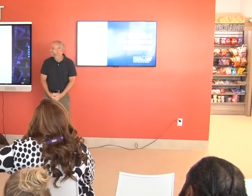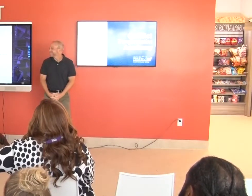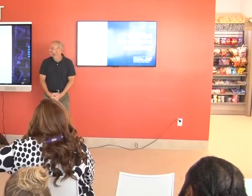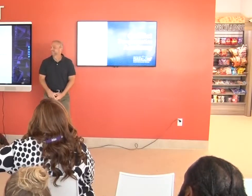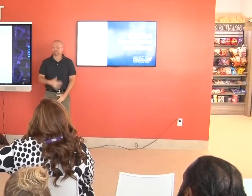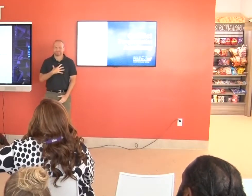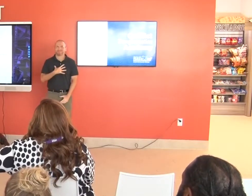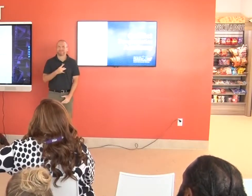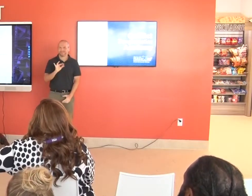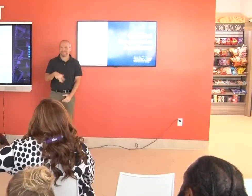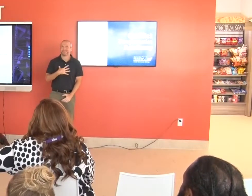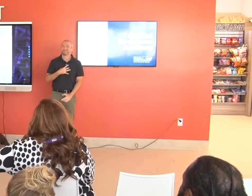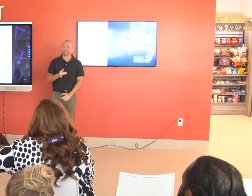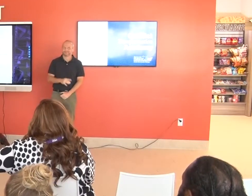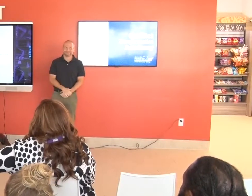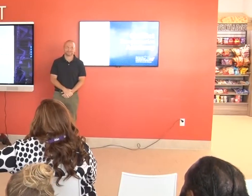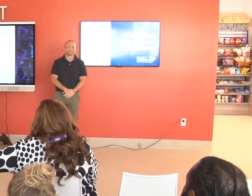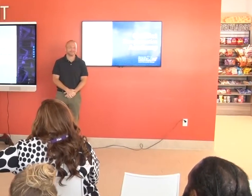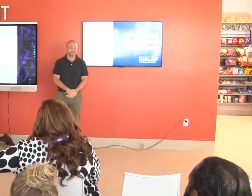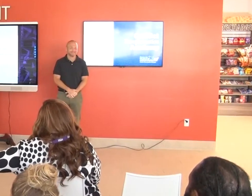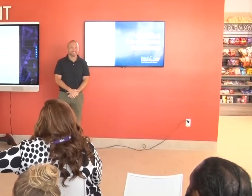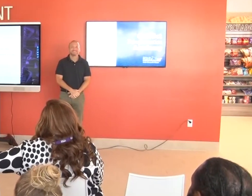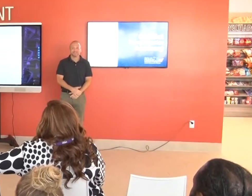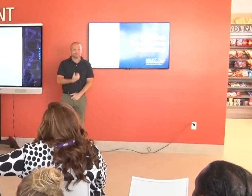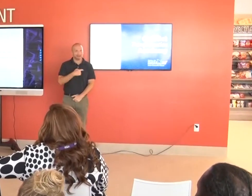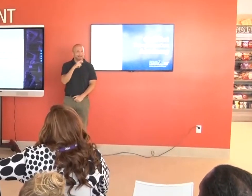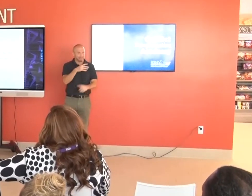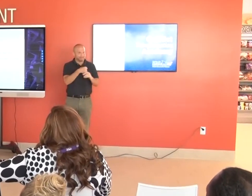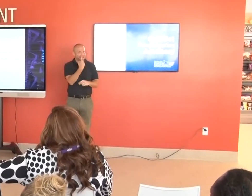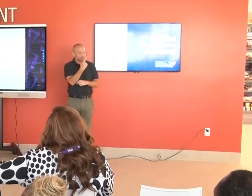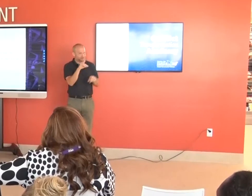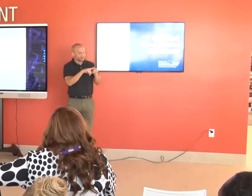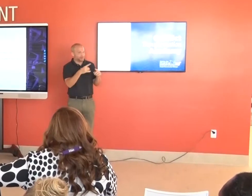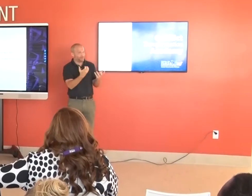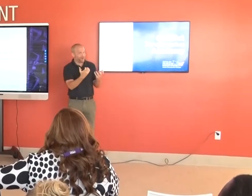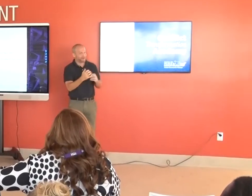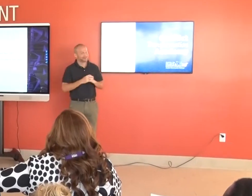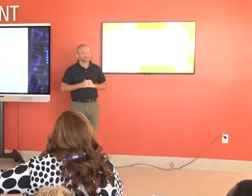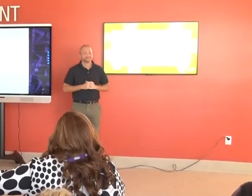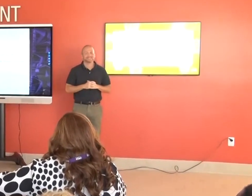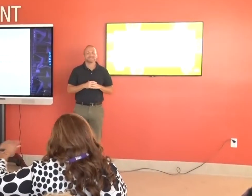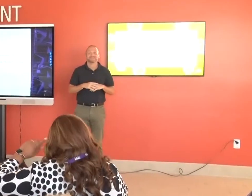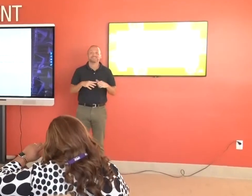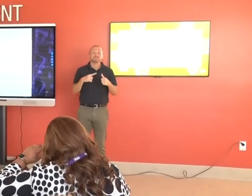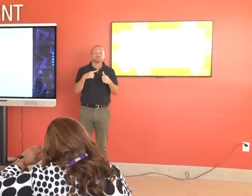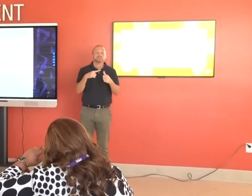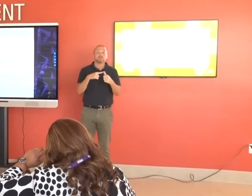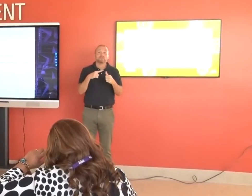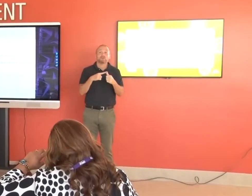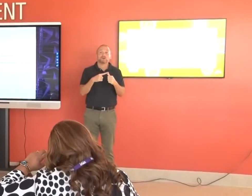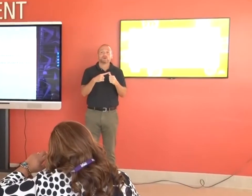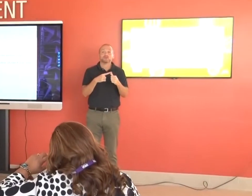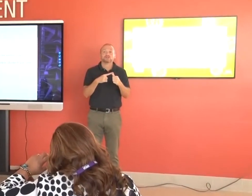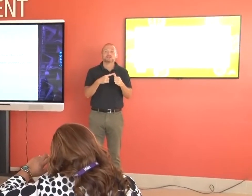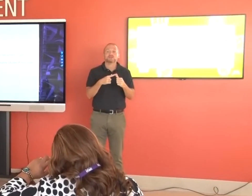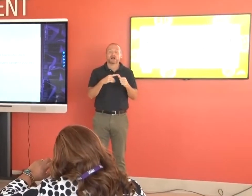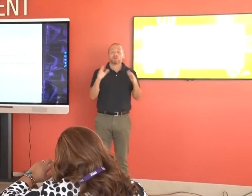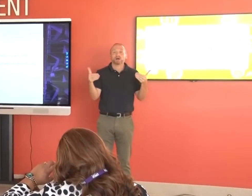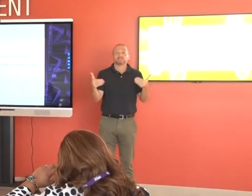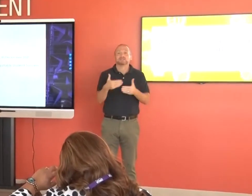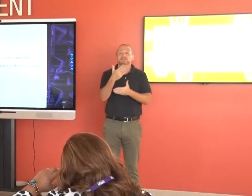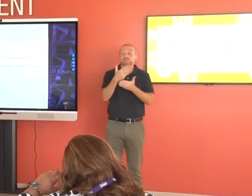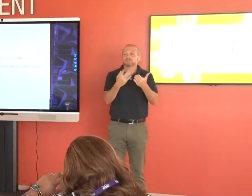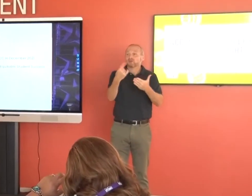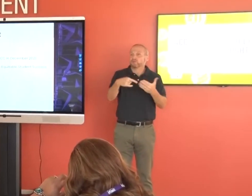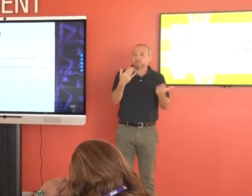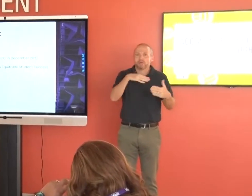I like that. I have to get me one of these. So first of all, I want to introduce, because some of you probably haven't had